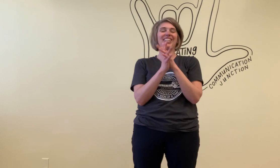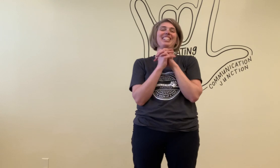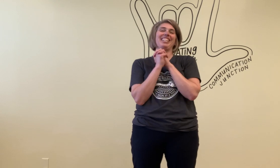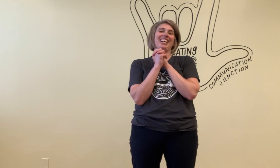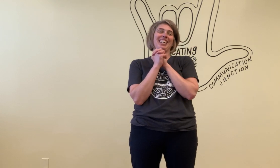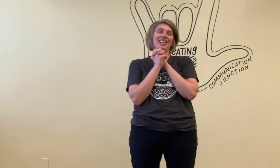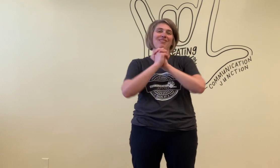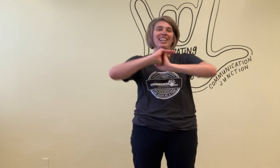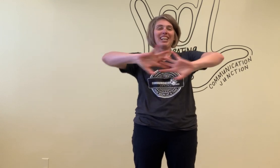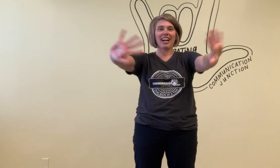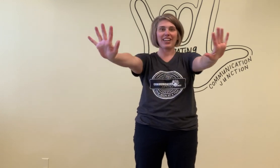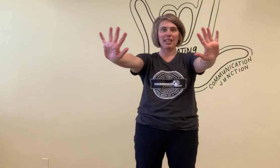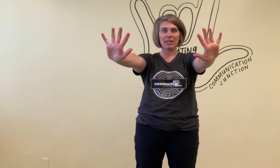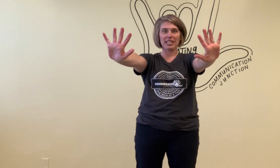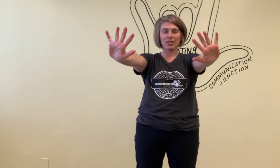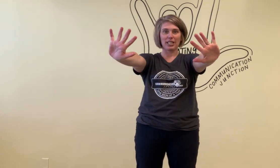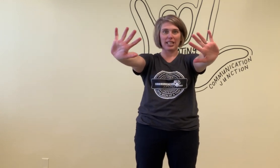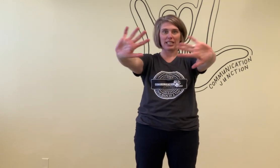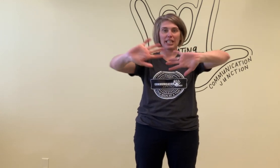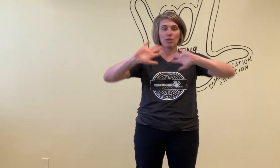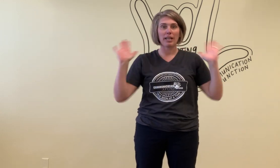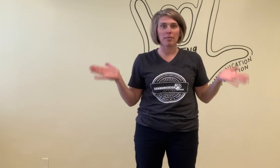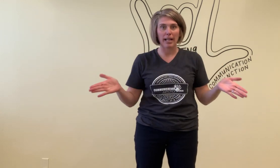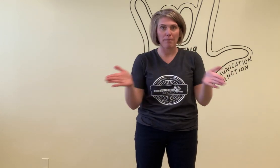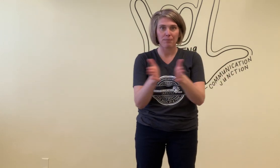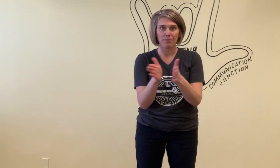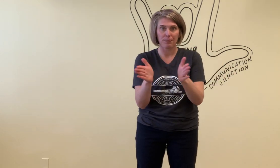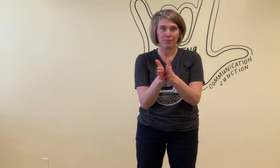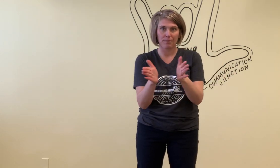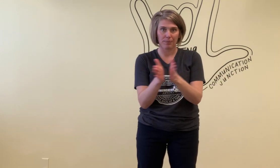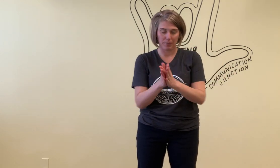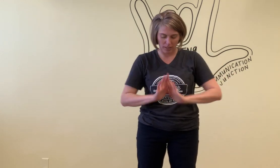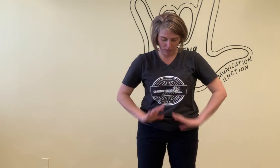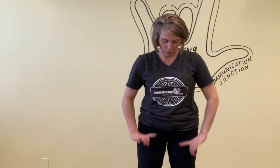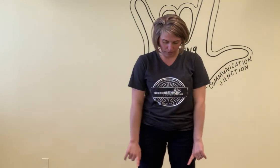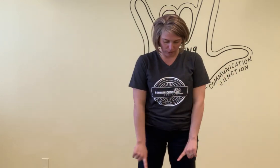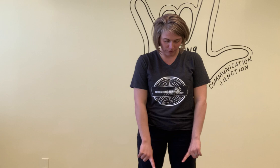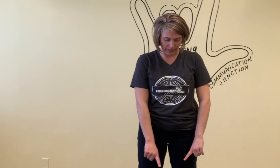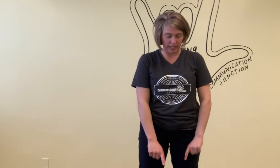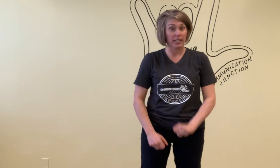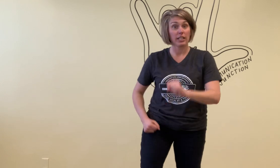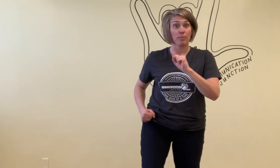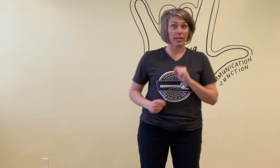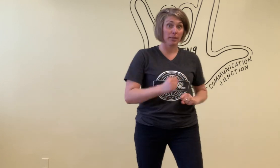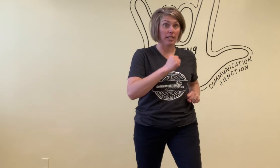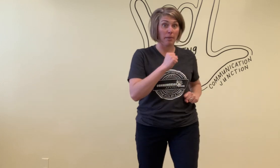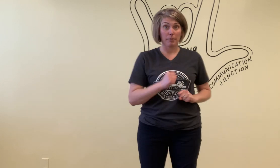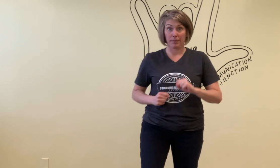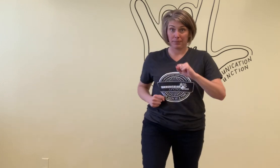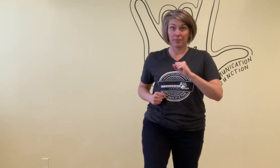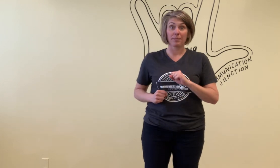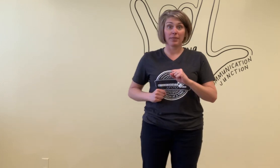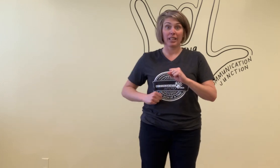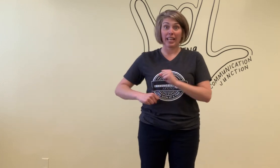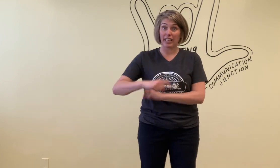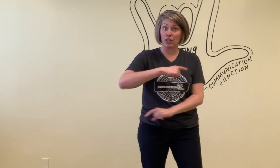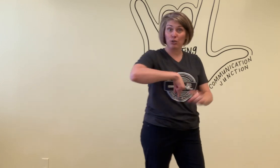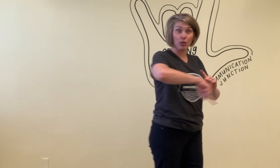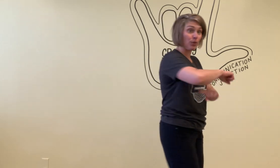good job. All right, let me see those hands. Can you make them clap? What about your feet? Can you make them stop? And can you turn